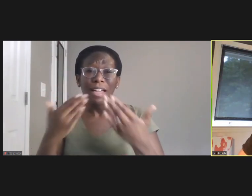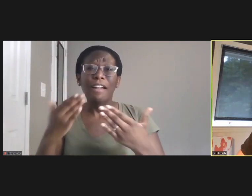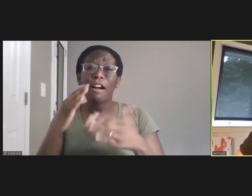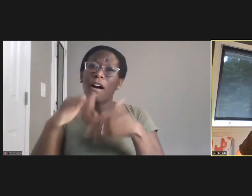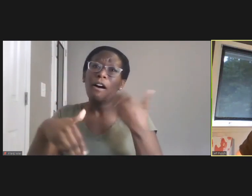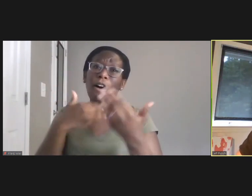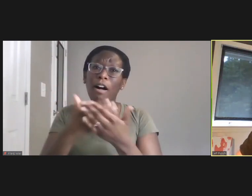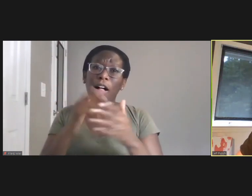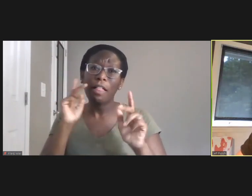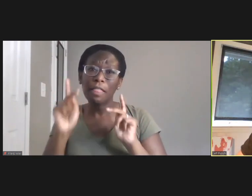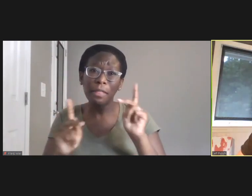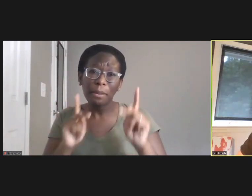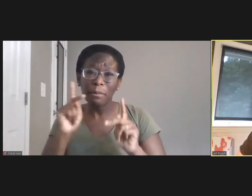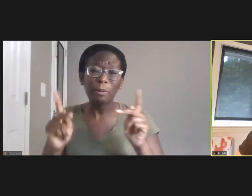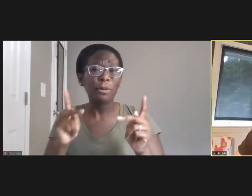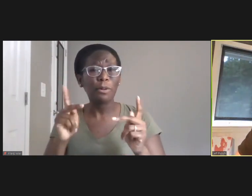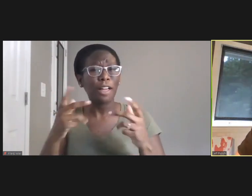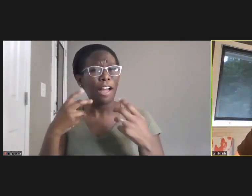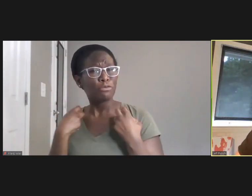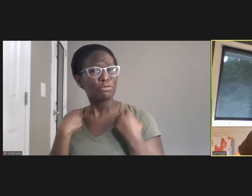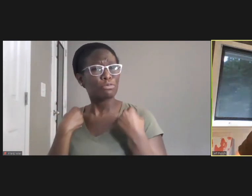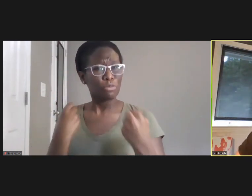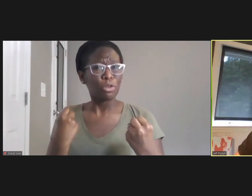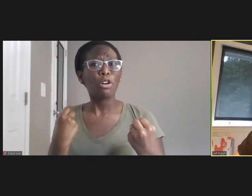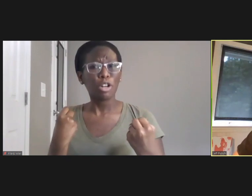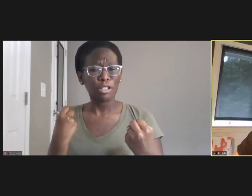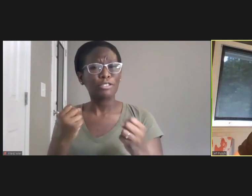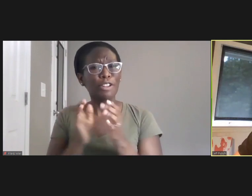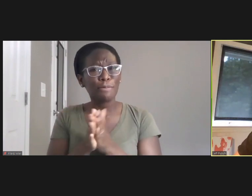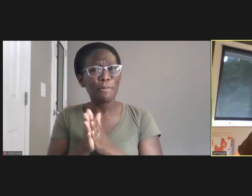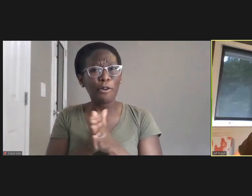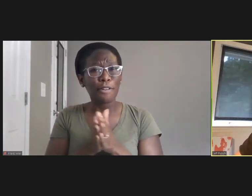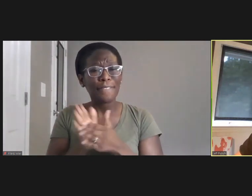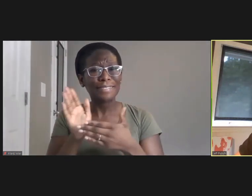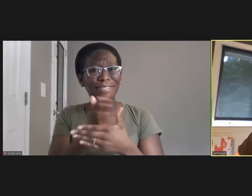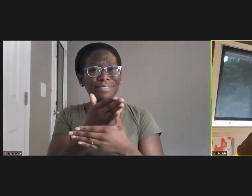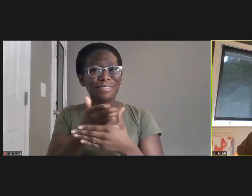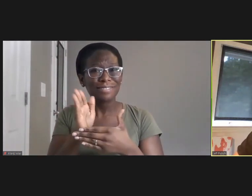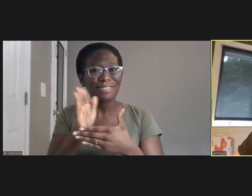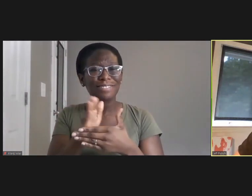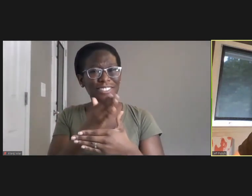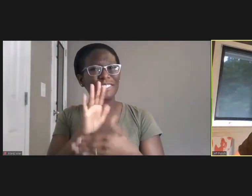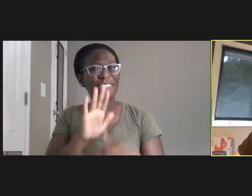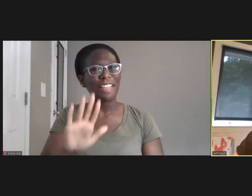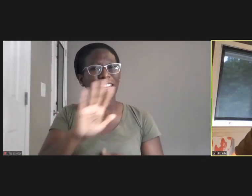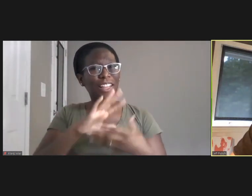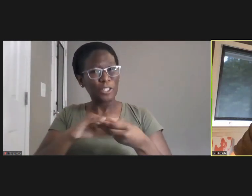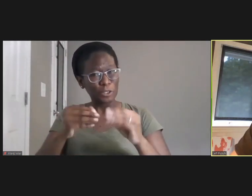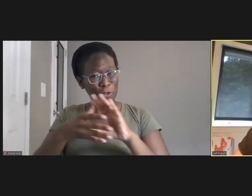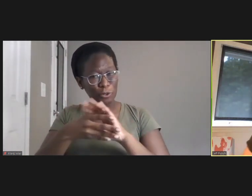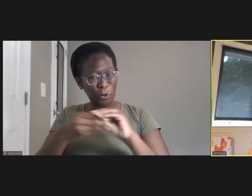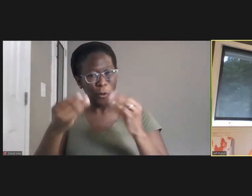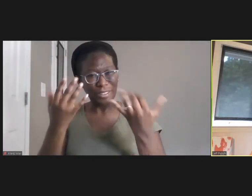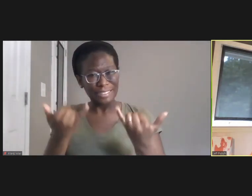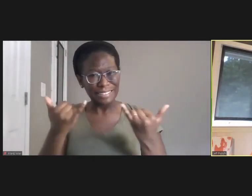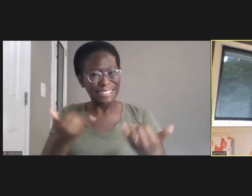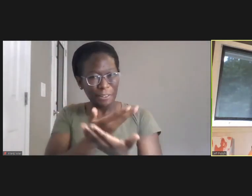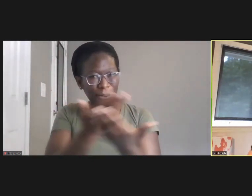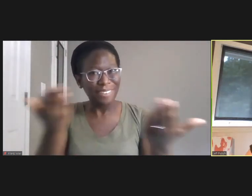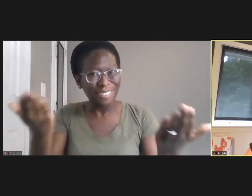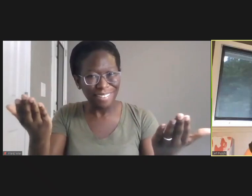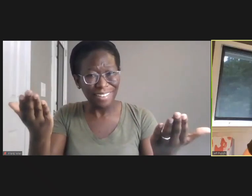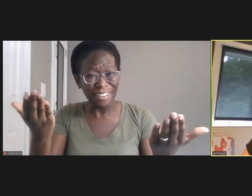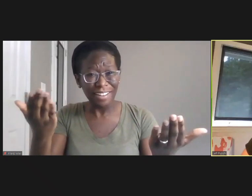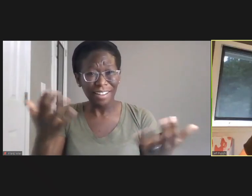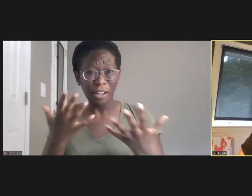the courage and the motivation to share their story with you today. I'd like to